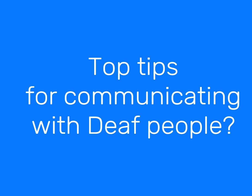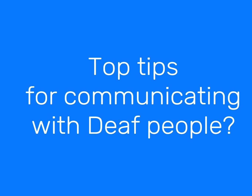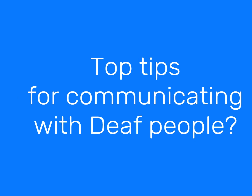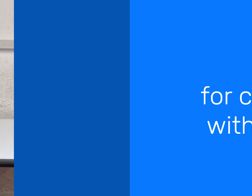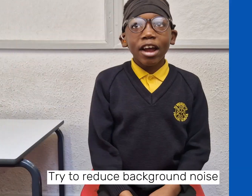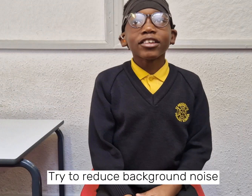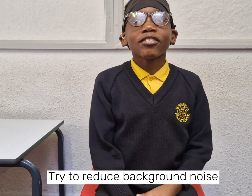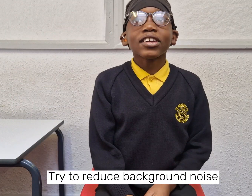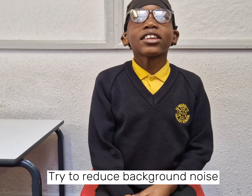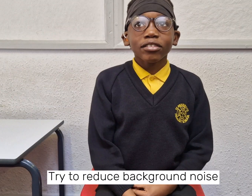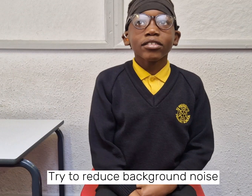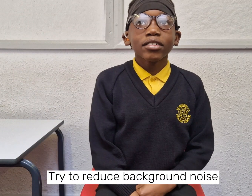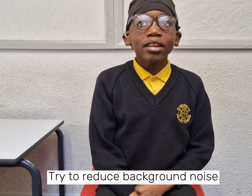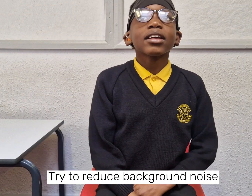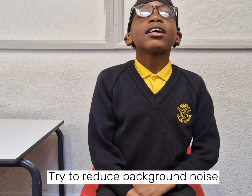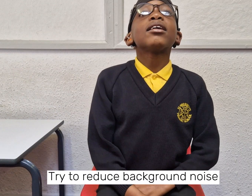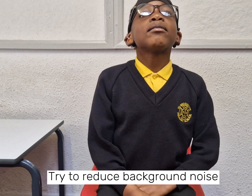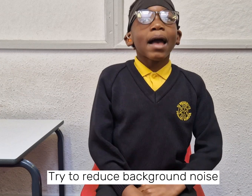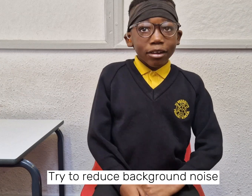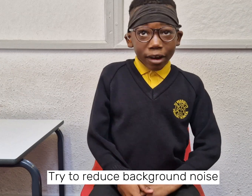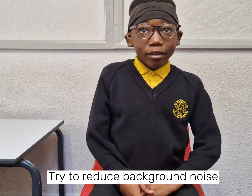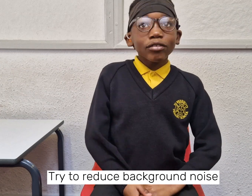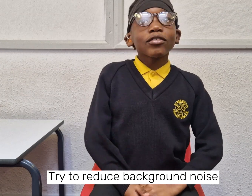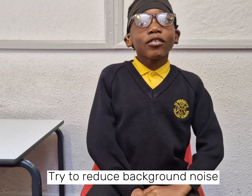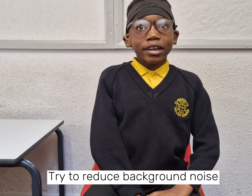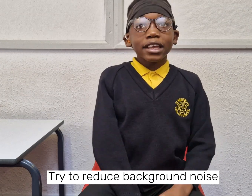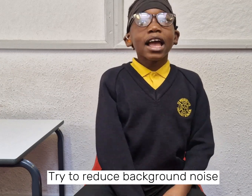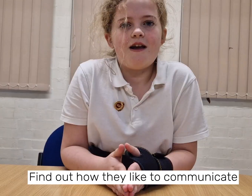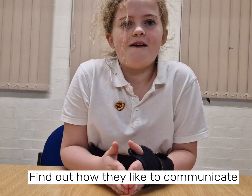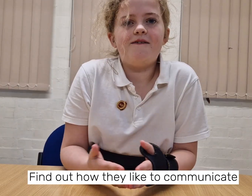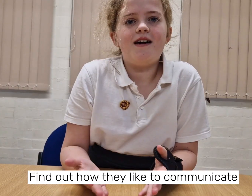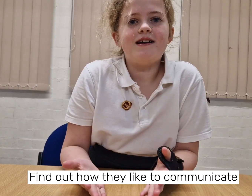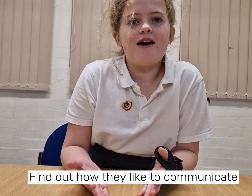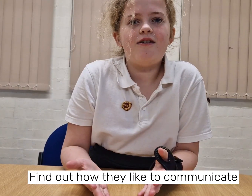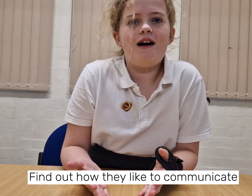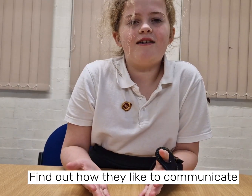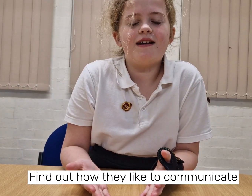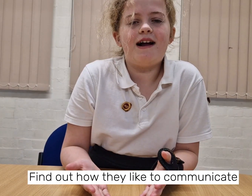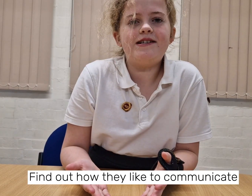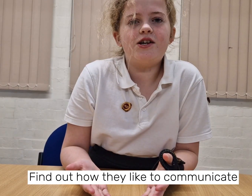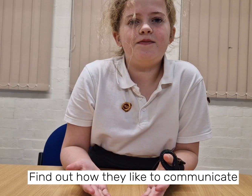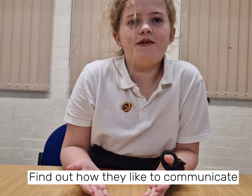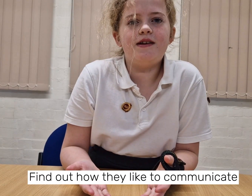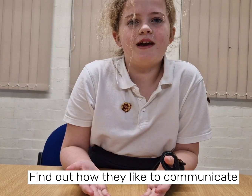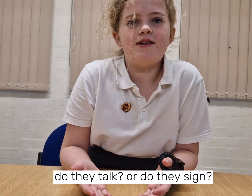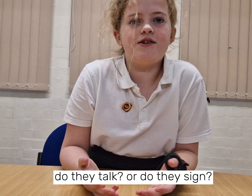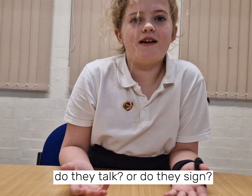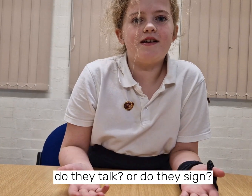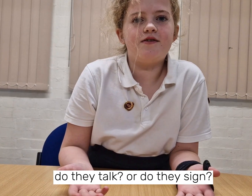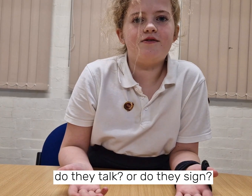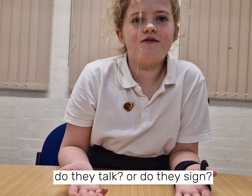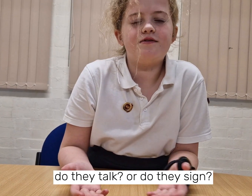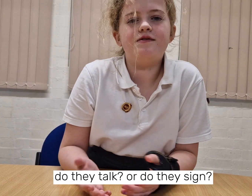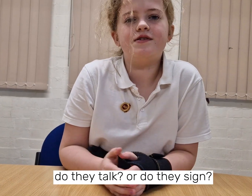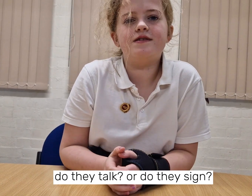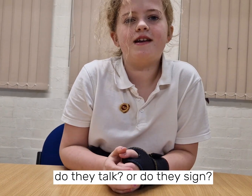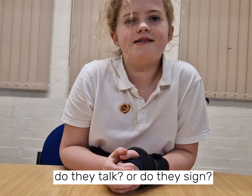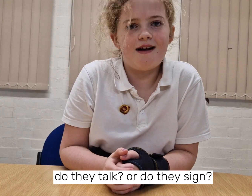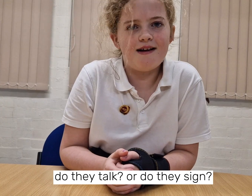I'm trying to reduce background noise. Find out how they like to communicate. Do they talk or do they sign?